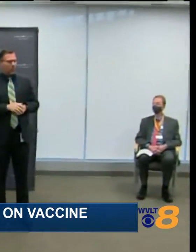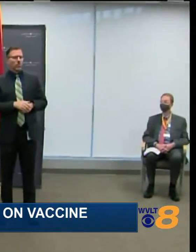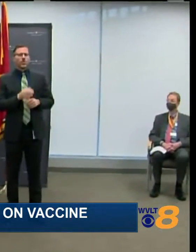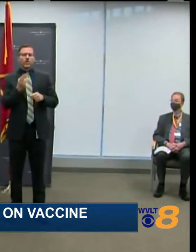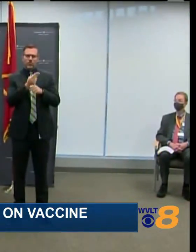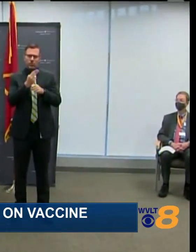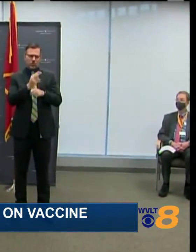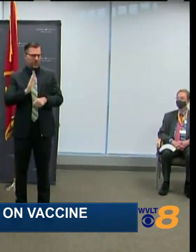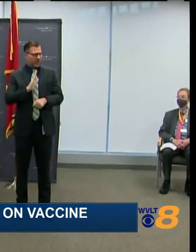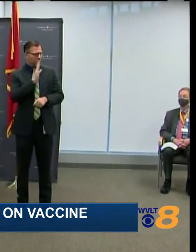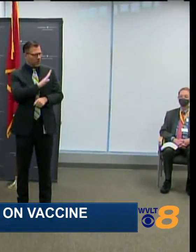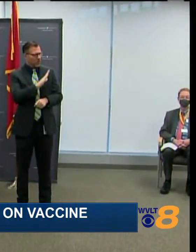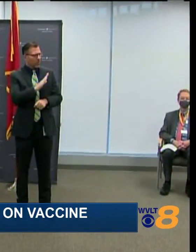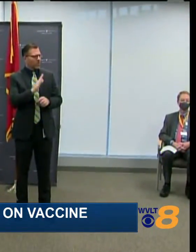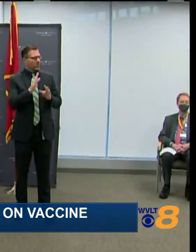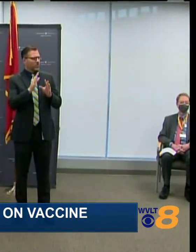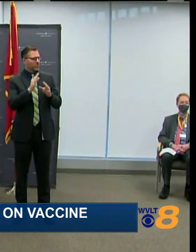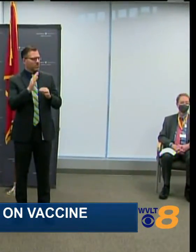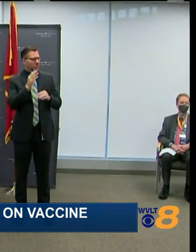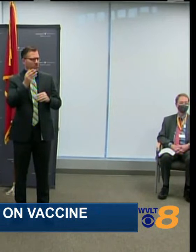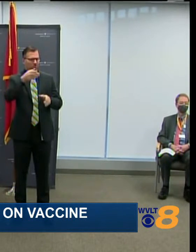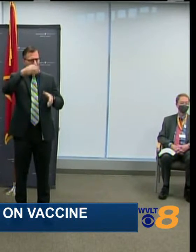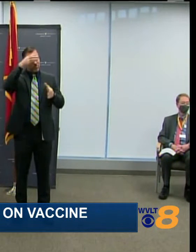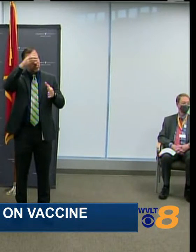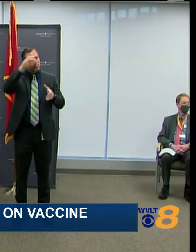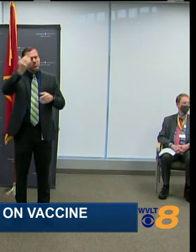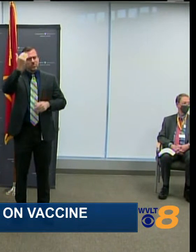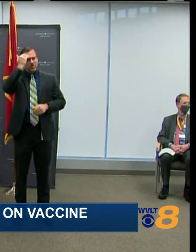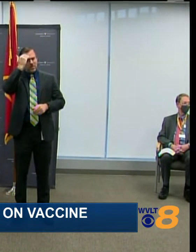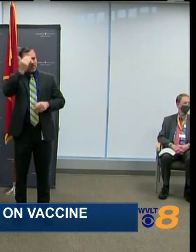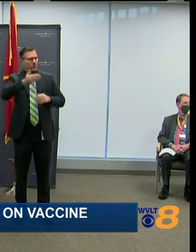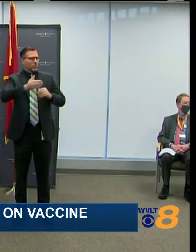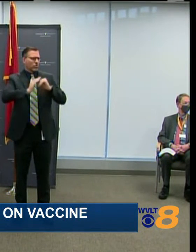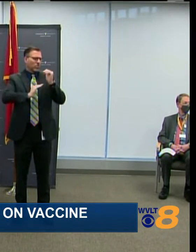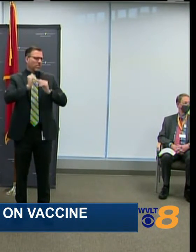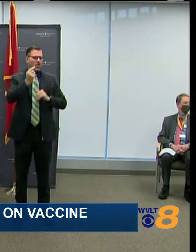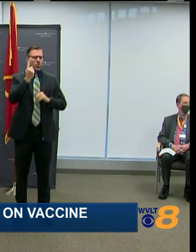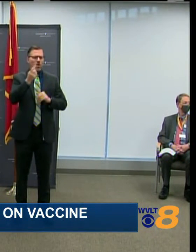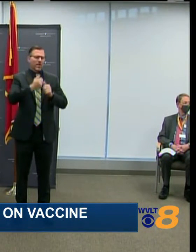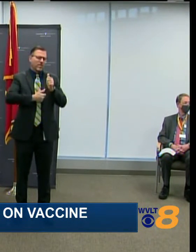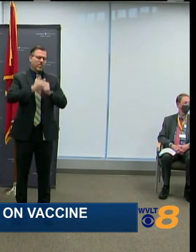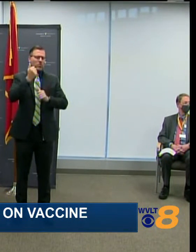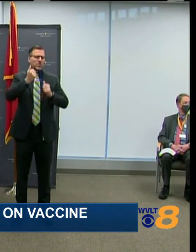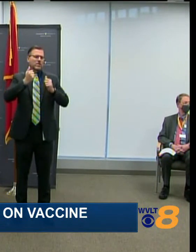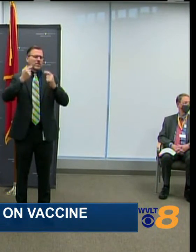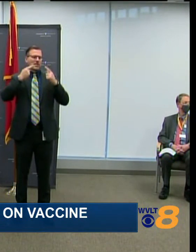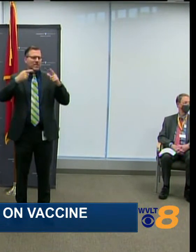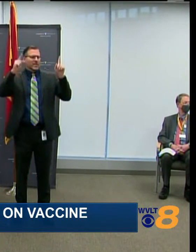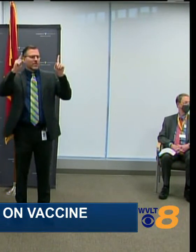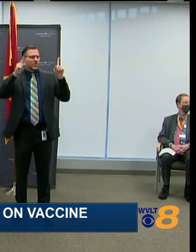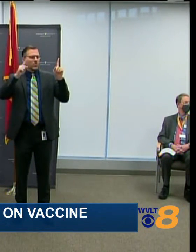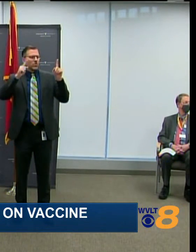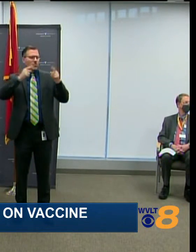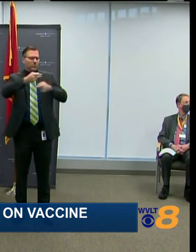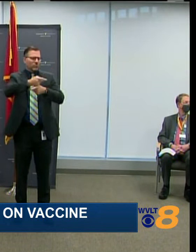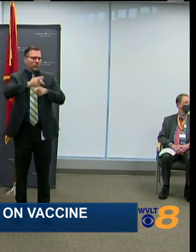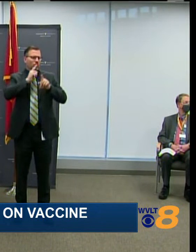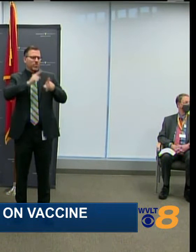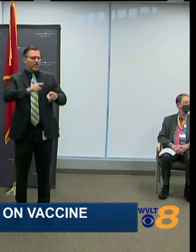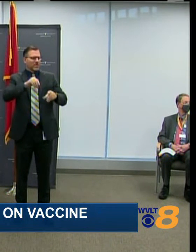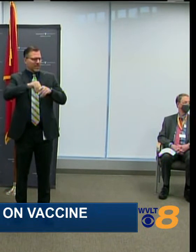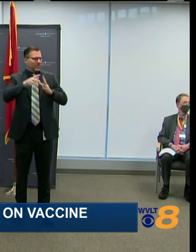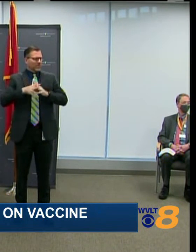using your vast critical care knowledge to build one of the most successful responses in the country. It's one